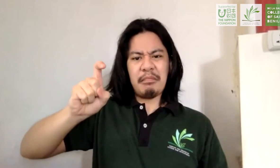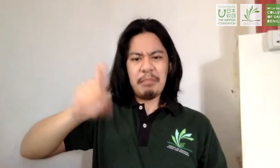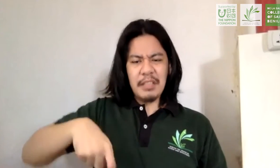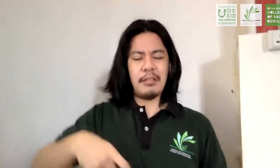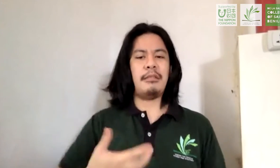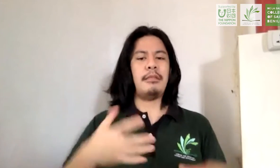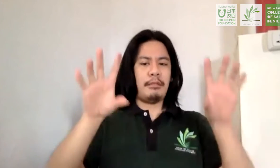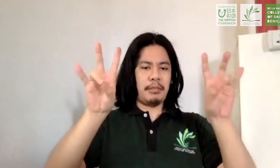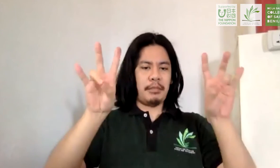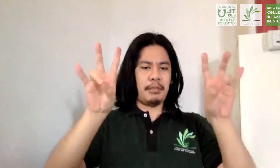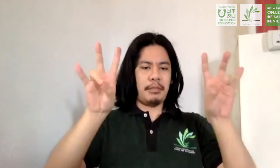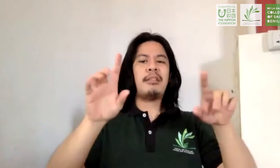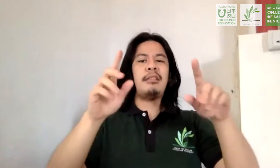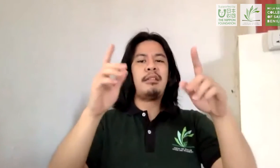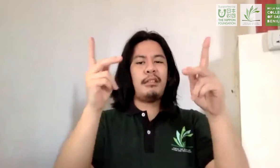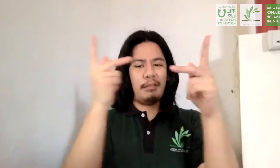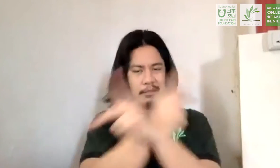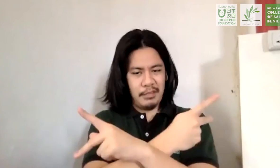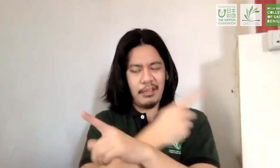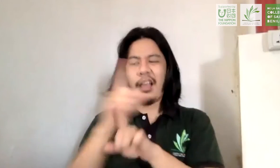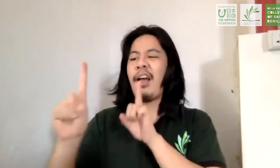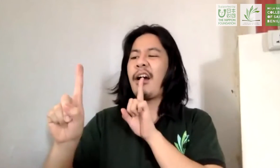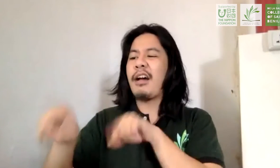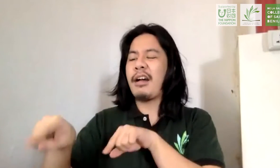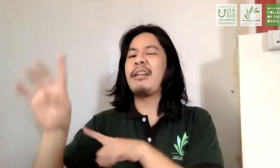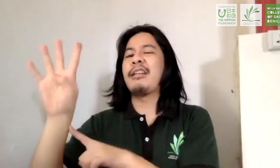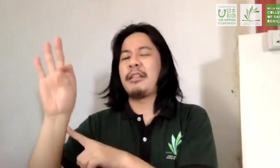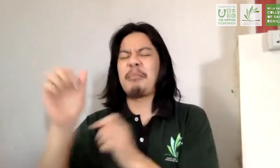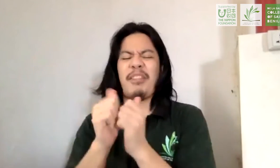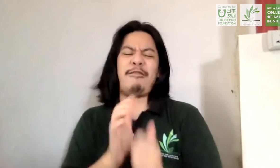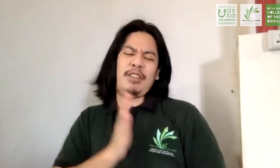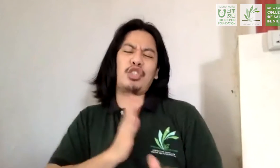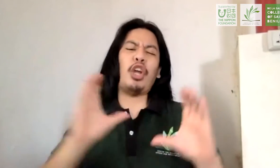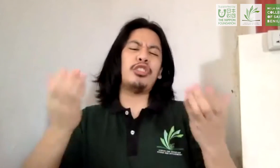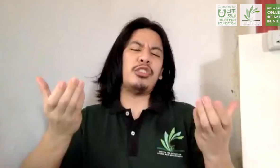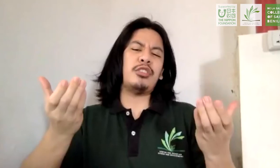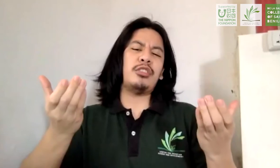just say 7 times 49.